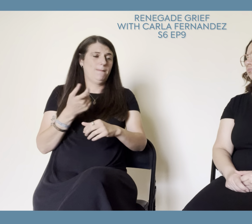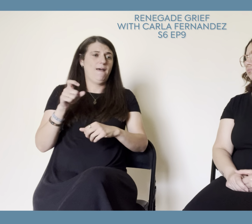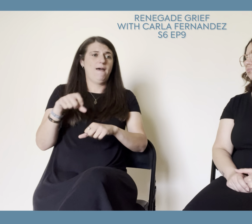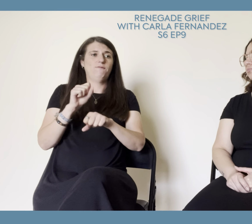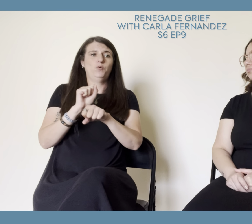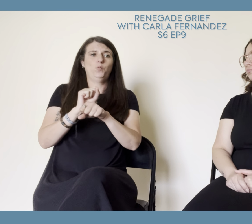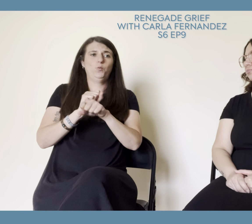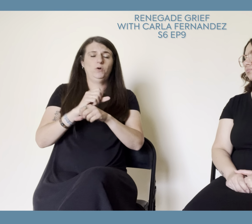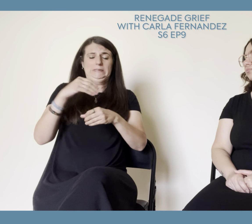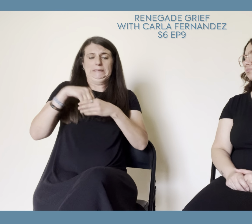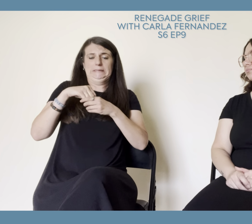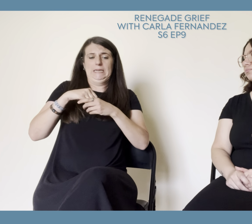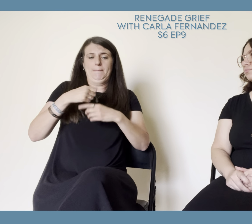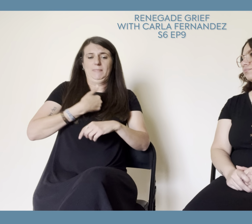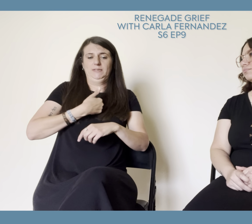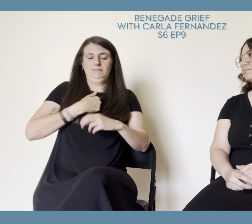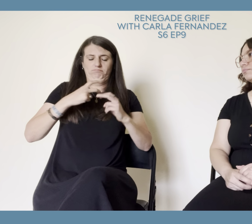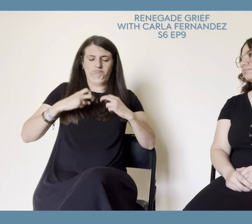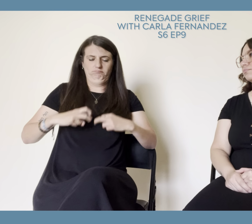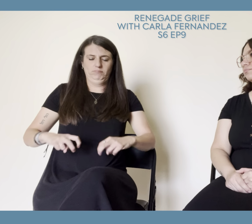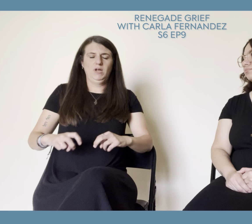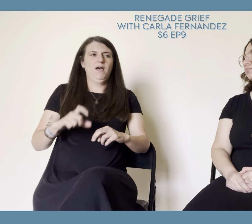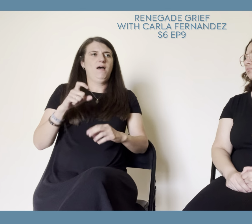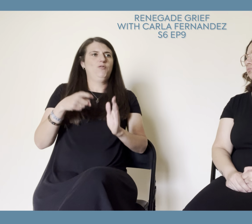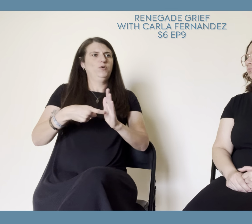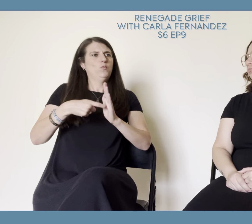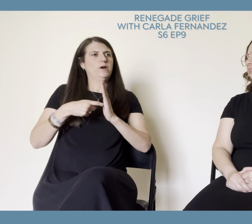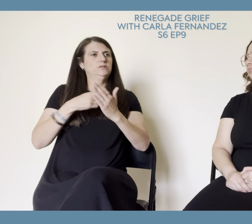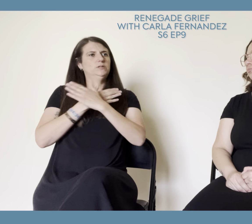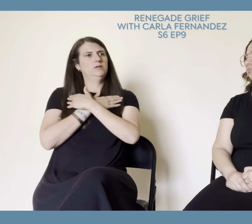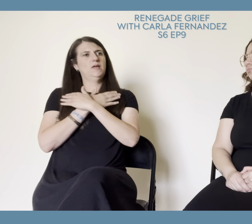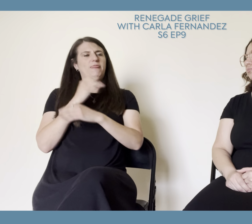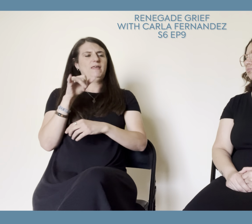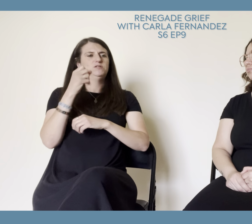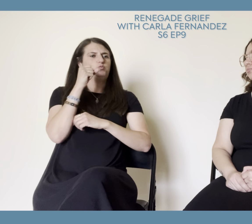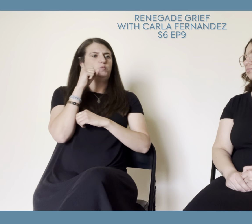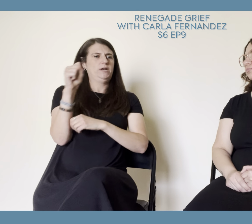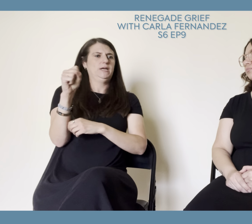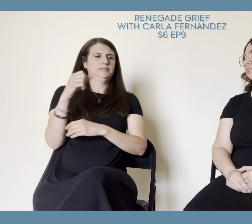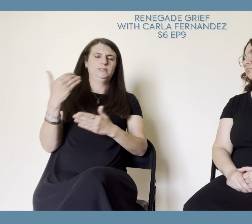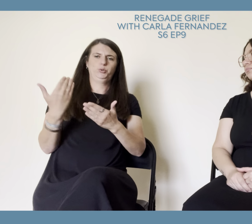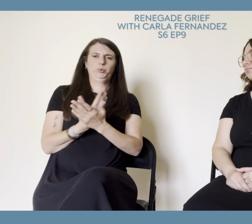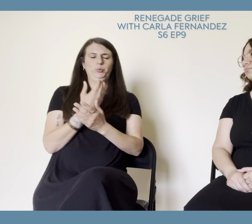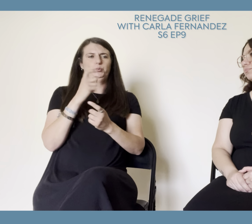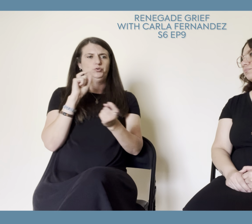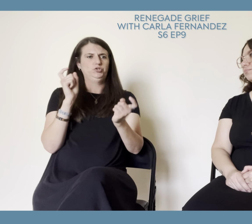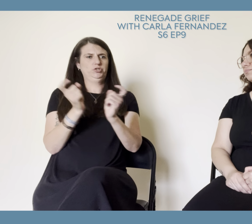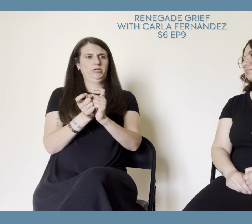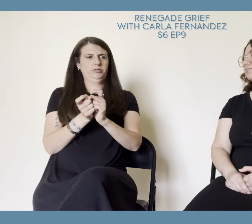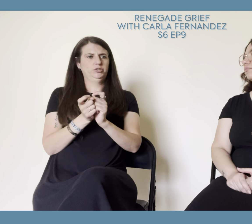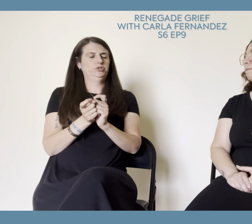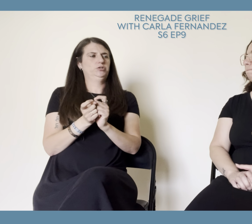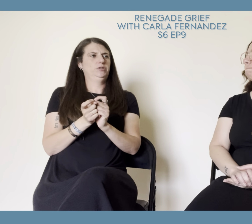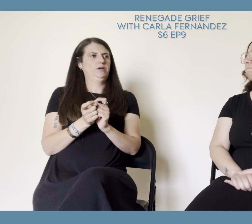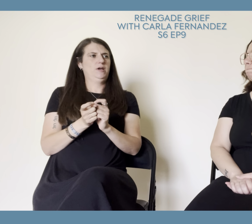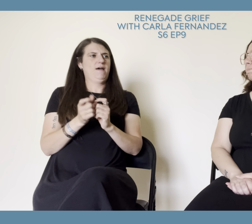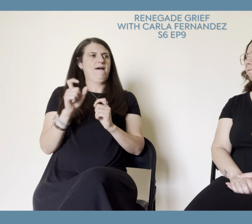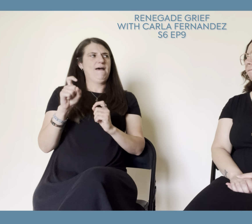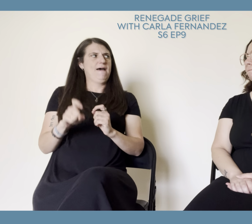myself to be like, no, my grief requires me to rest, and it is renegade, it is radical, it is against the grain to actually create space where I'm not doing,